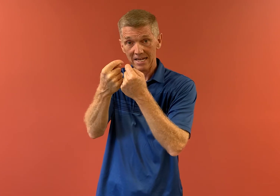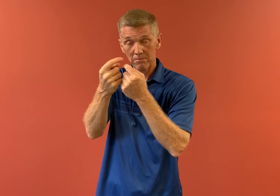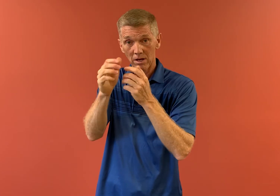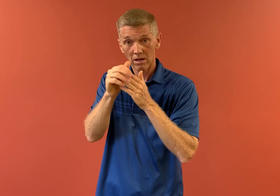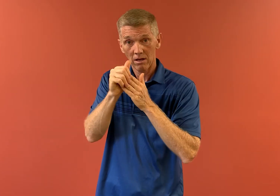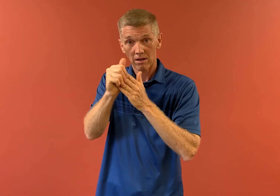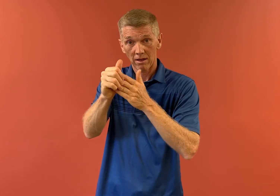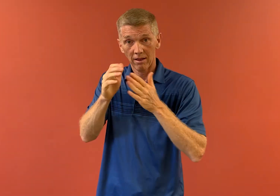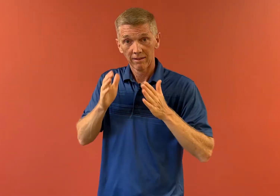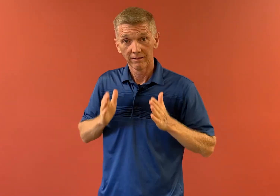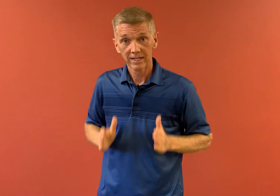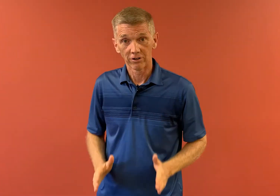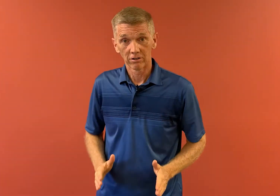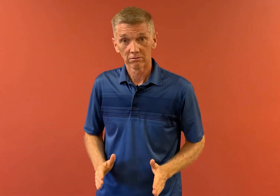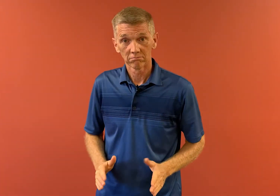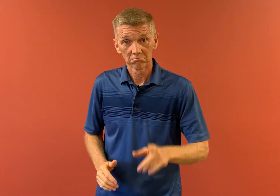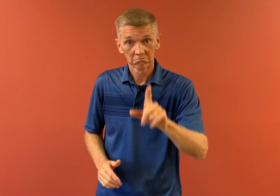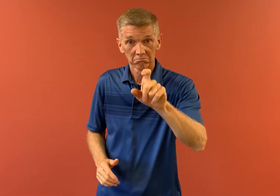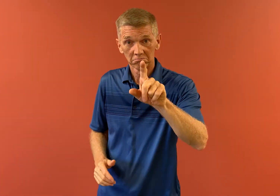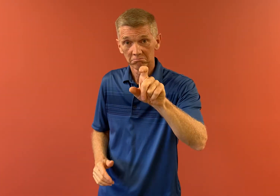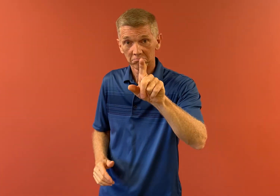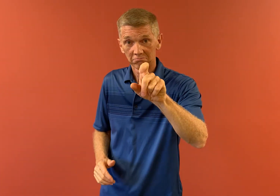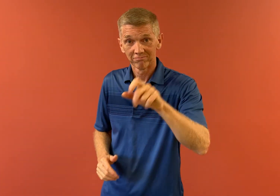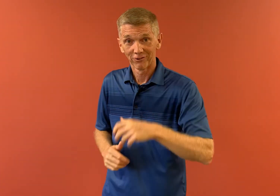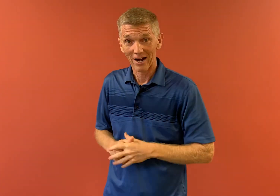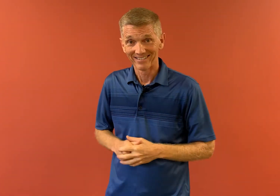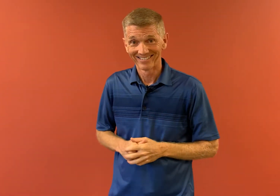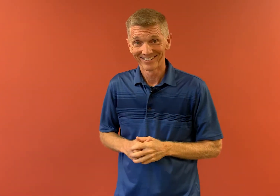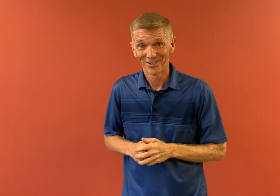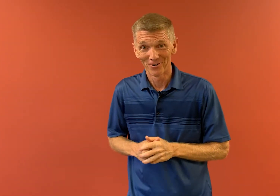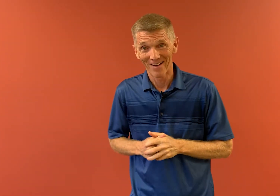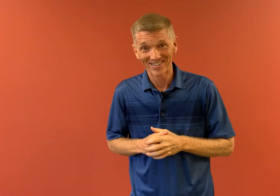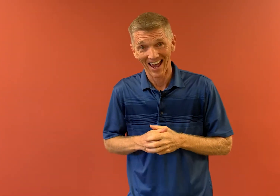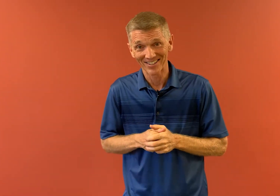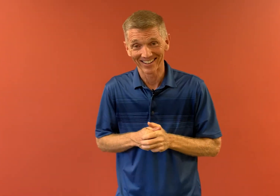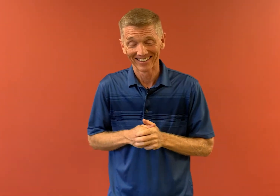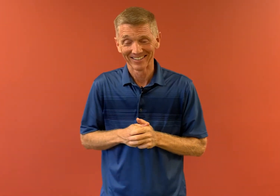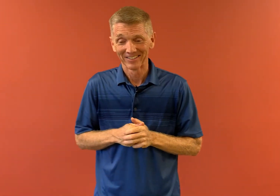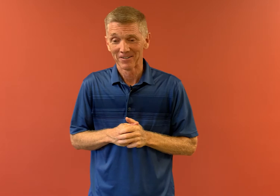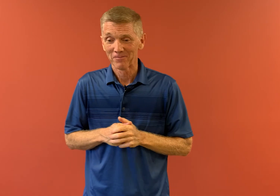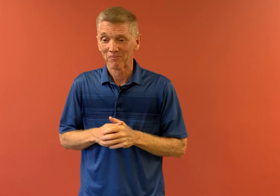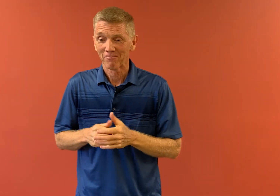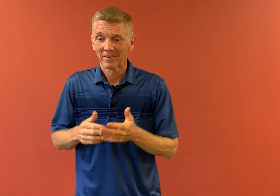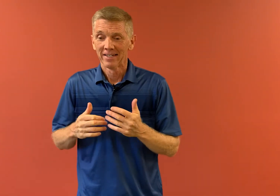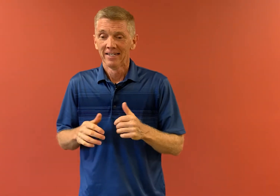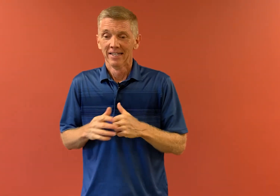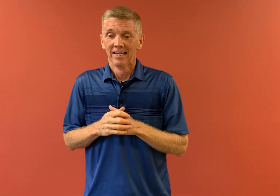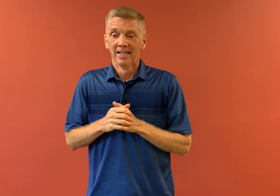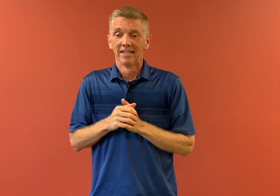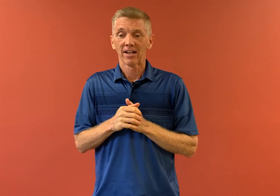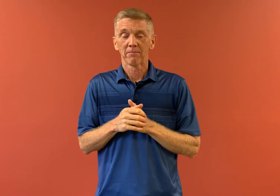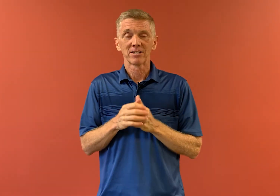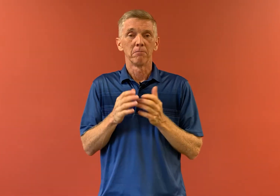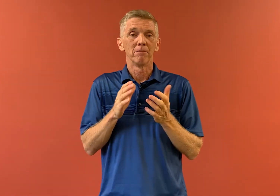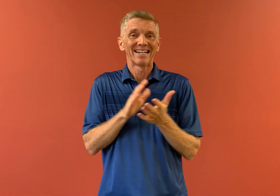team leader? Great. You're doing fantastic. Let's talk about some